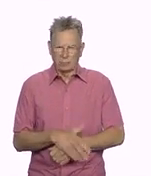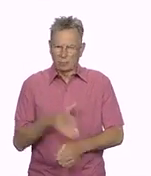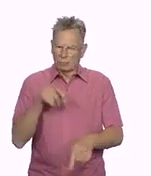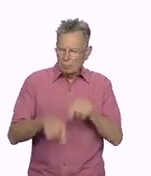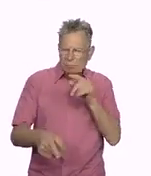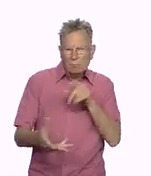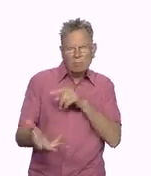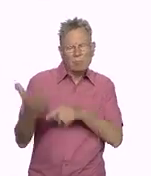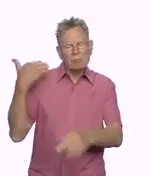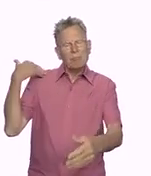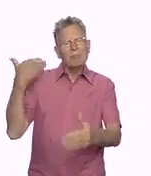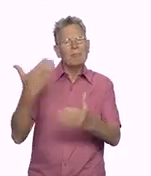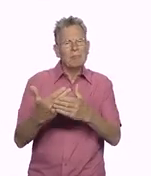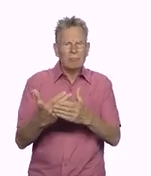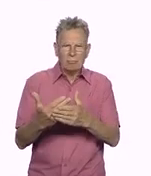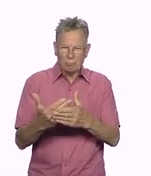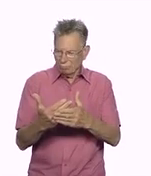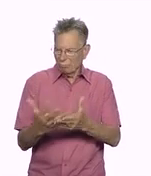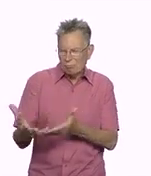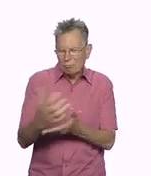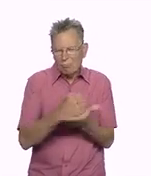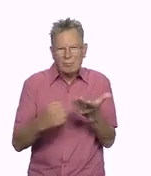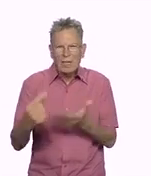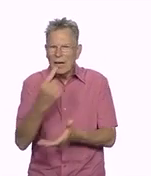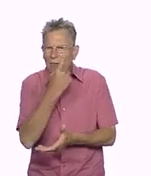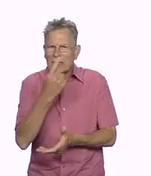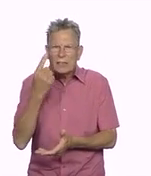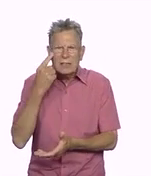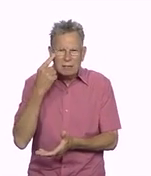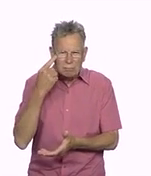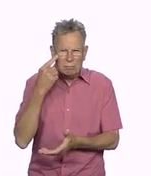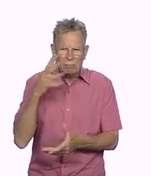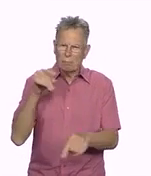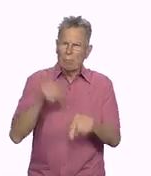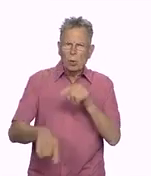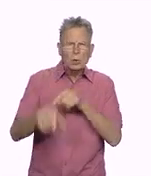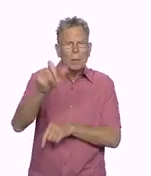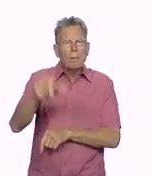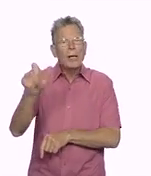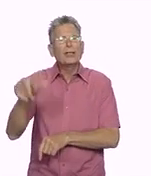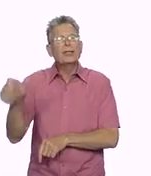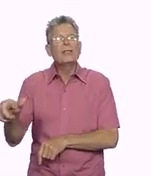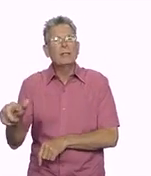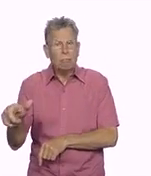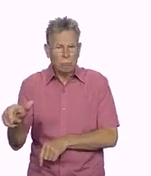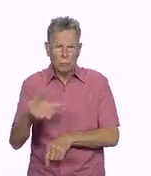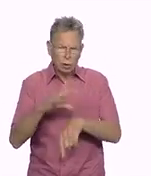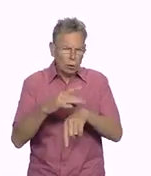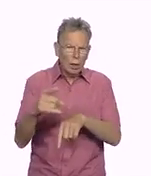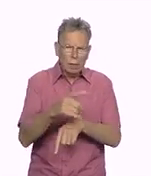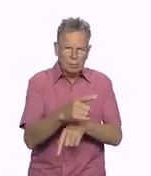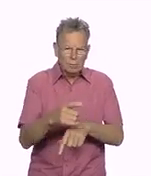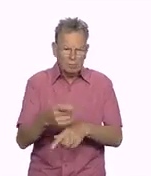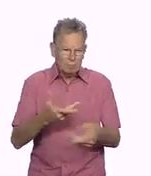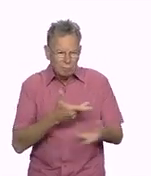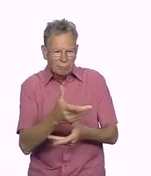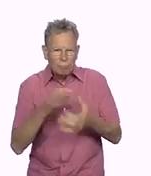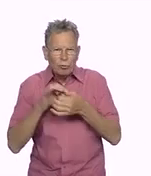The evidence suggests that the vast majority of patients have an excellent and trusting relationship with their doctors.